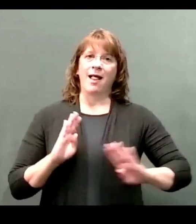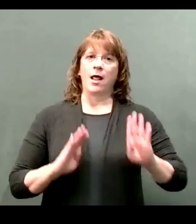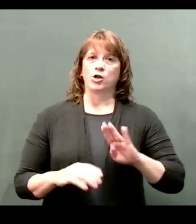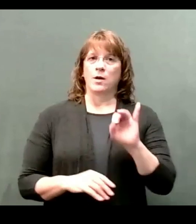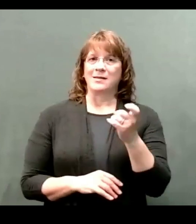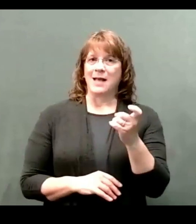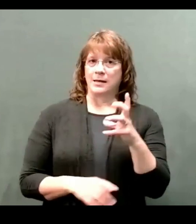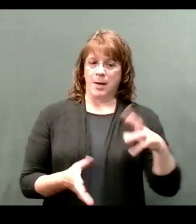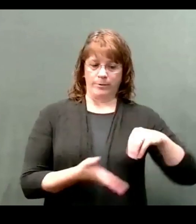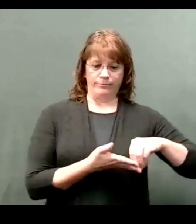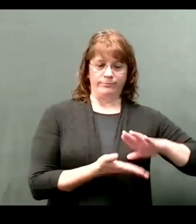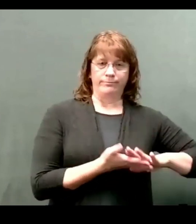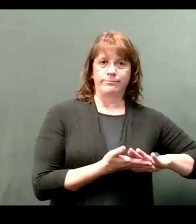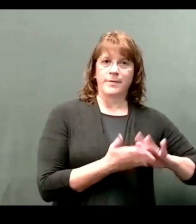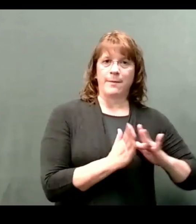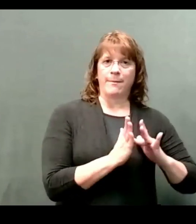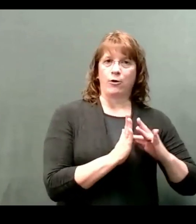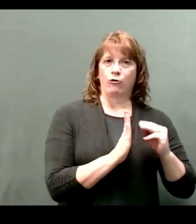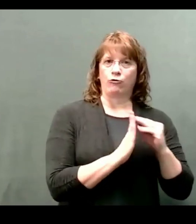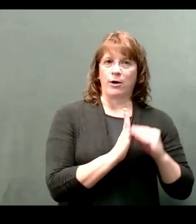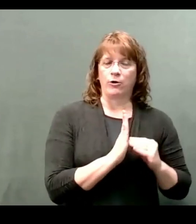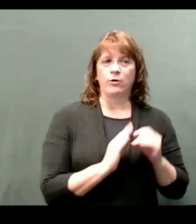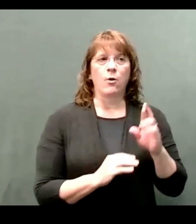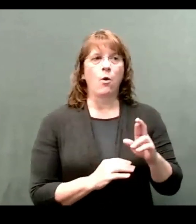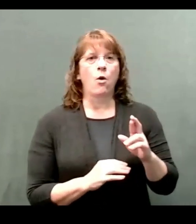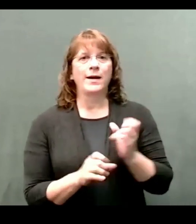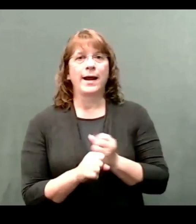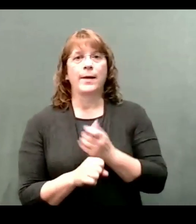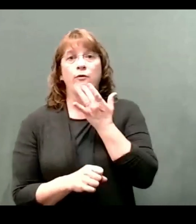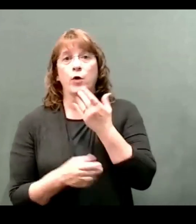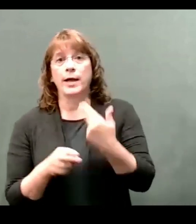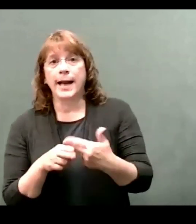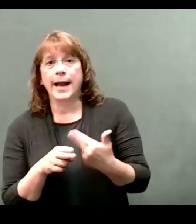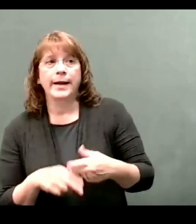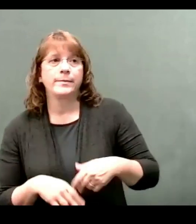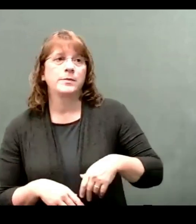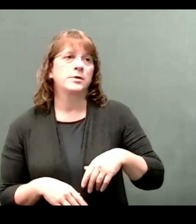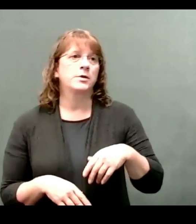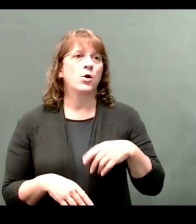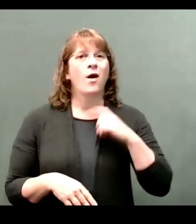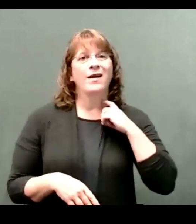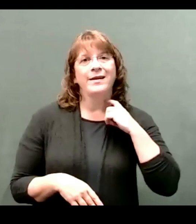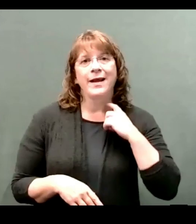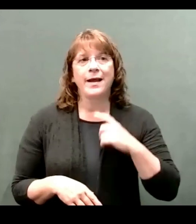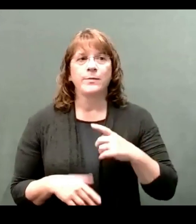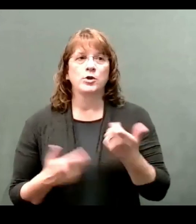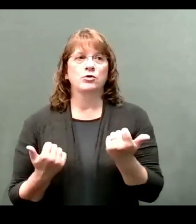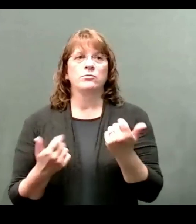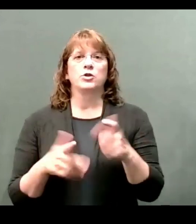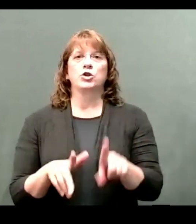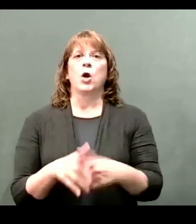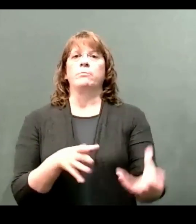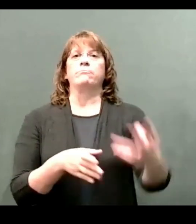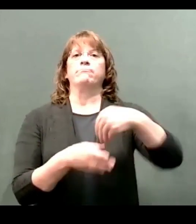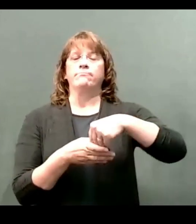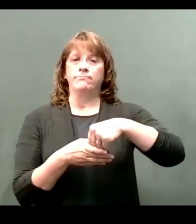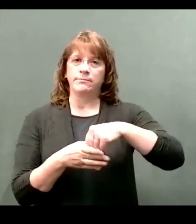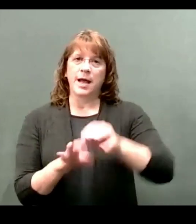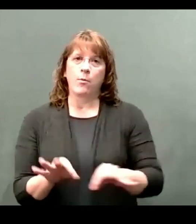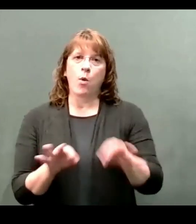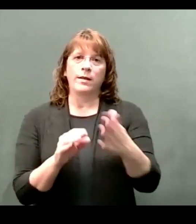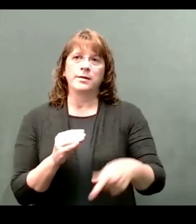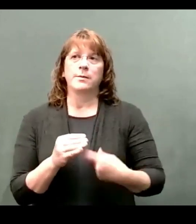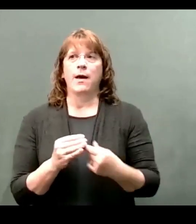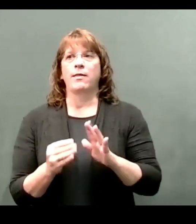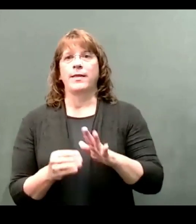that may be captured in the medical record, or getting in preferred names or nicknames, or starting to capture important things about their